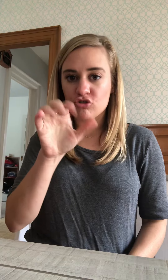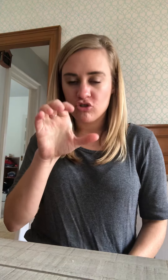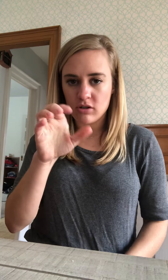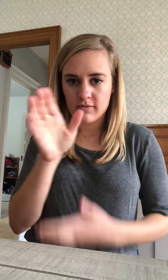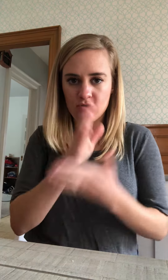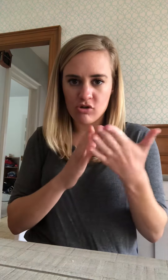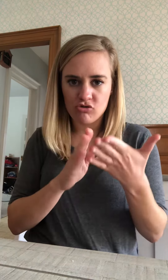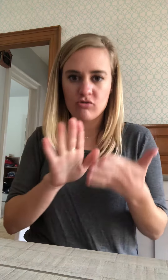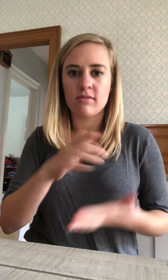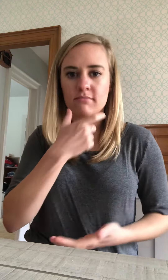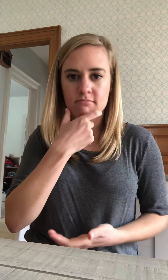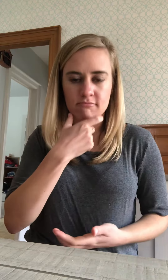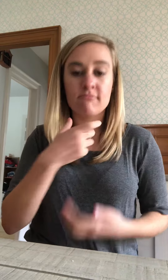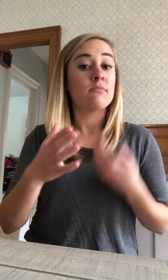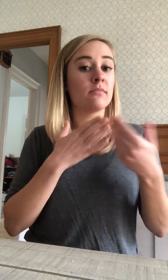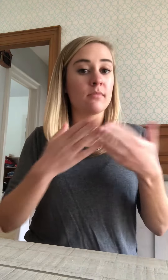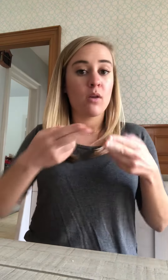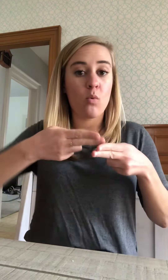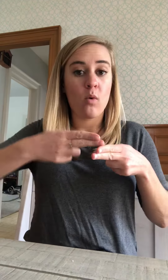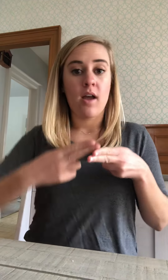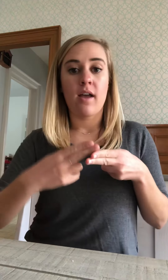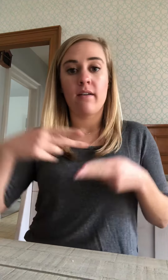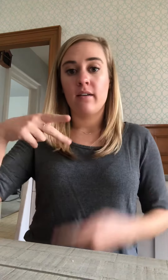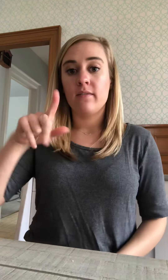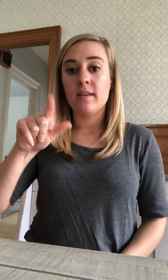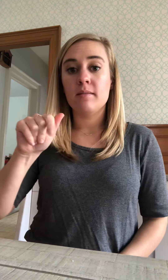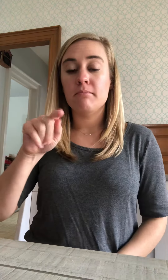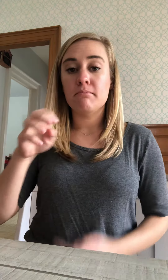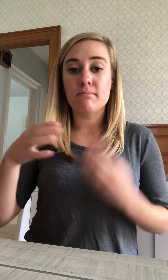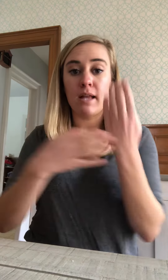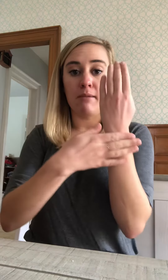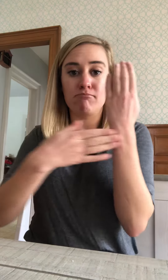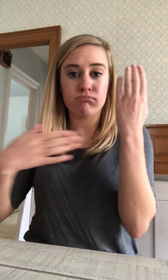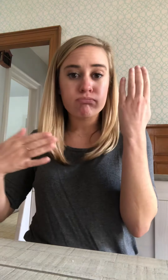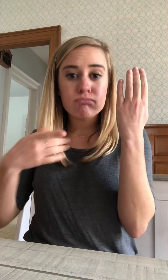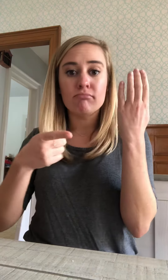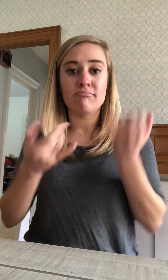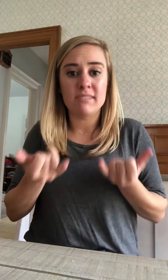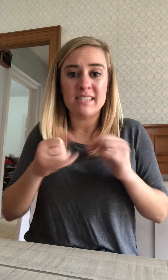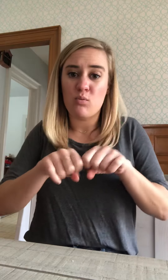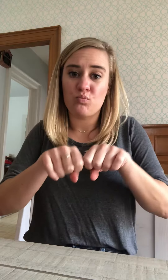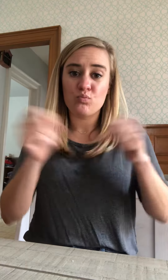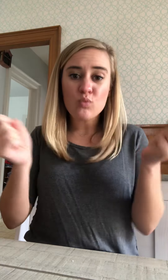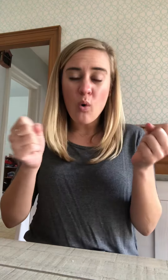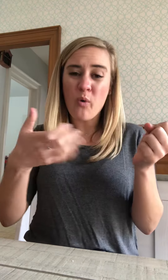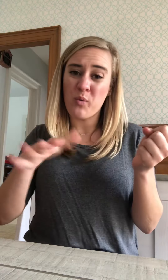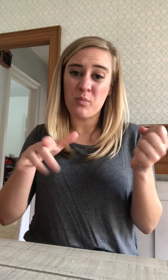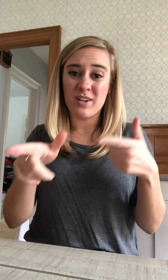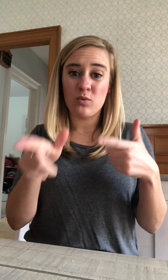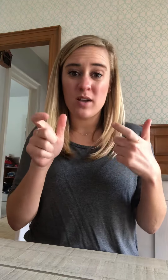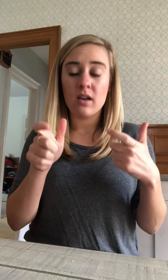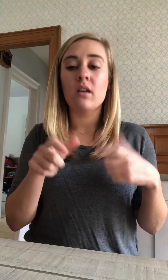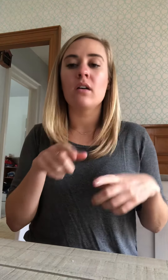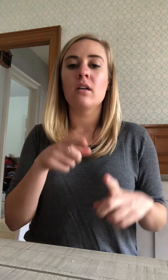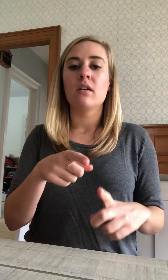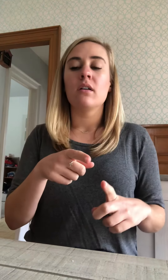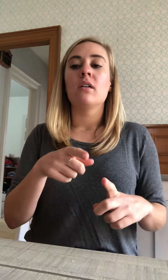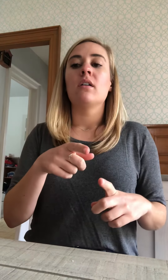a heavy plate, he managed to break it in a relatively short period of time. One of the things that can be associated with hardware failure like